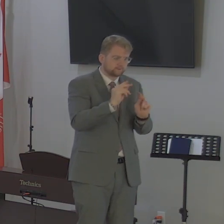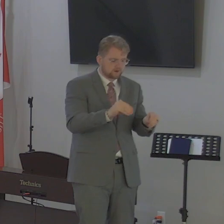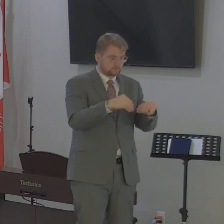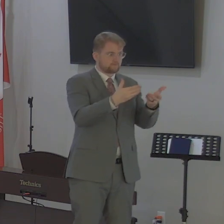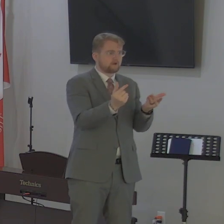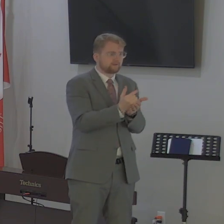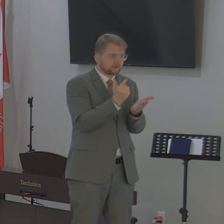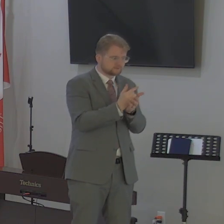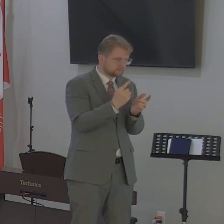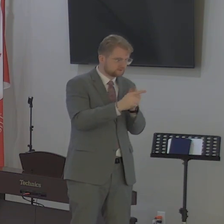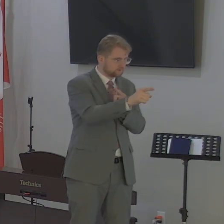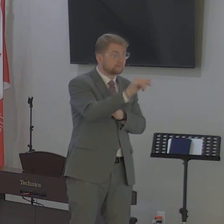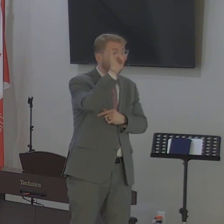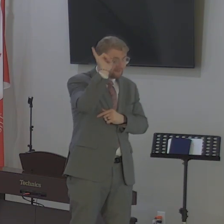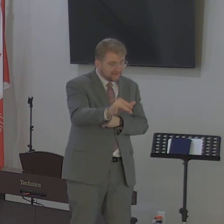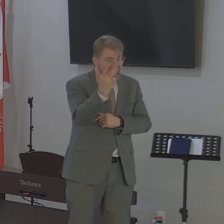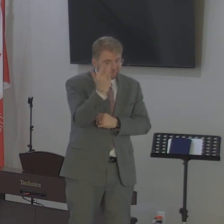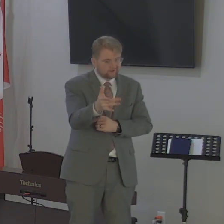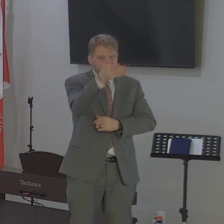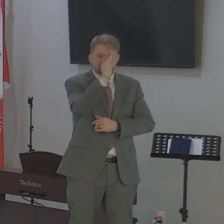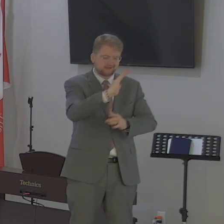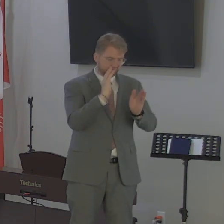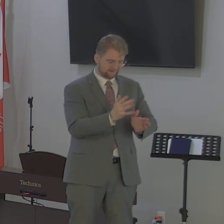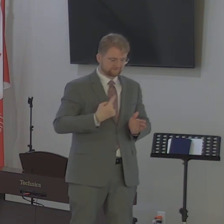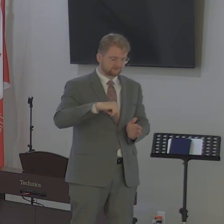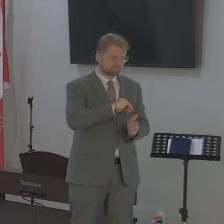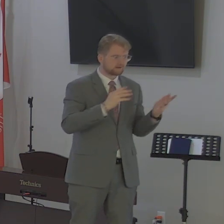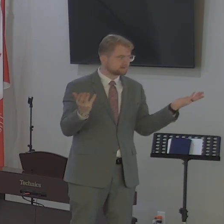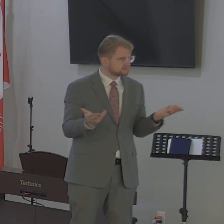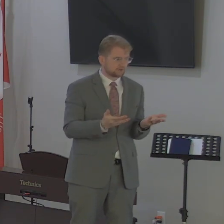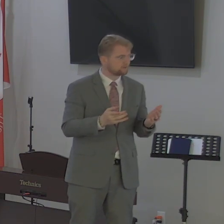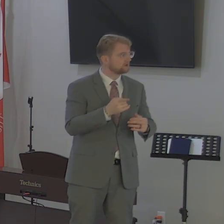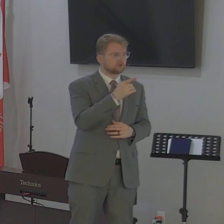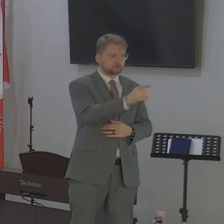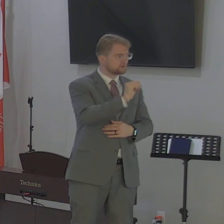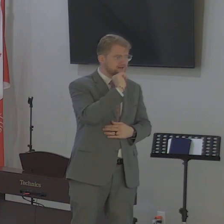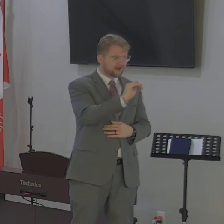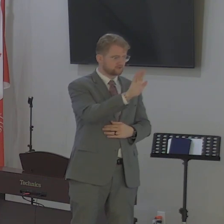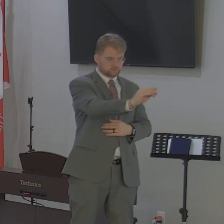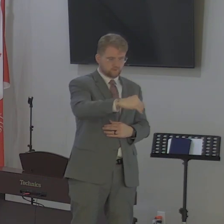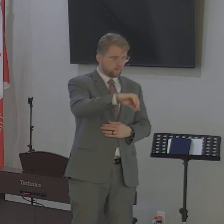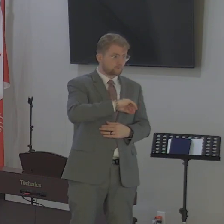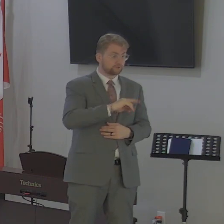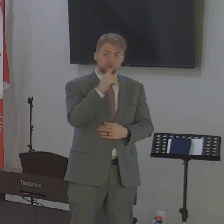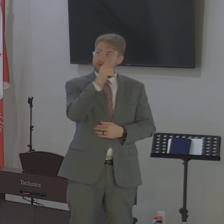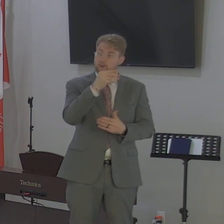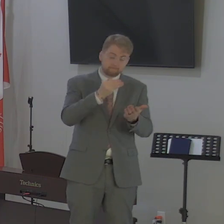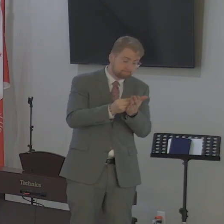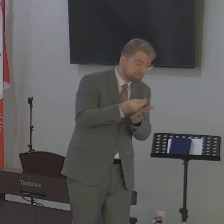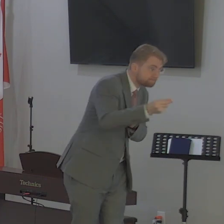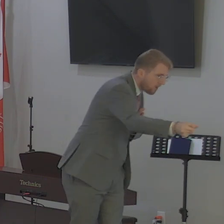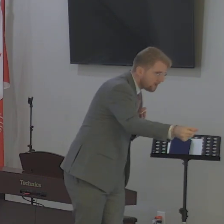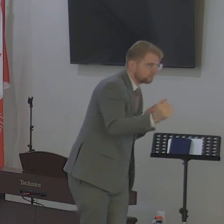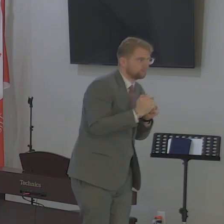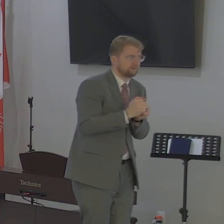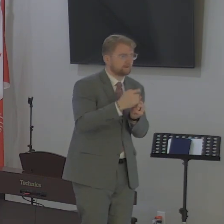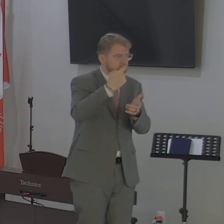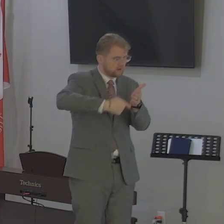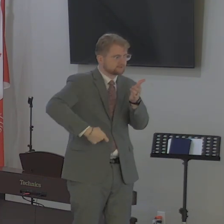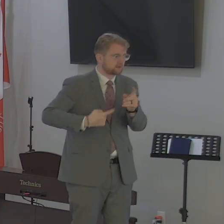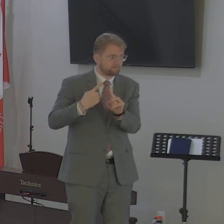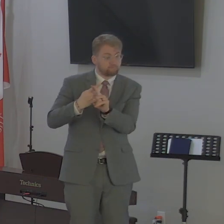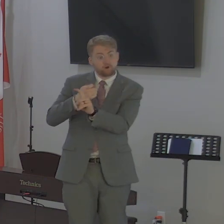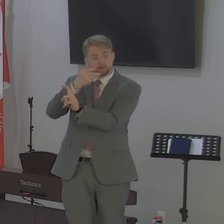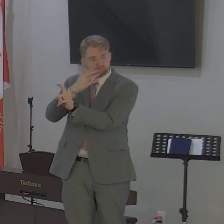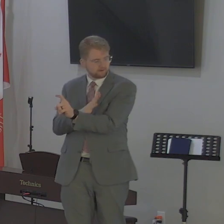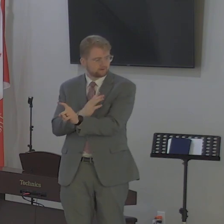reasons why God left us here? Sure is. You're not your own. You're bought with a price. I am going to beat that dead horse. I